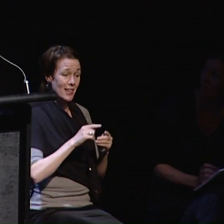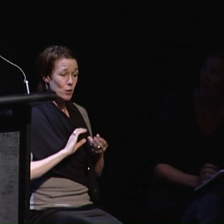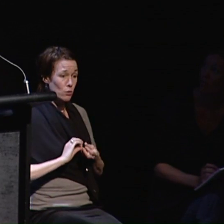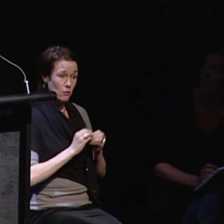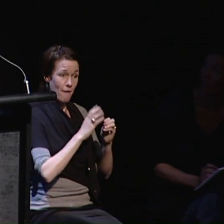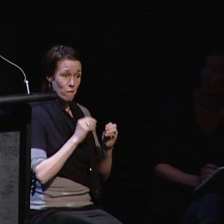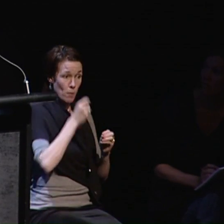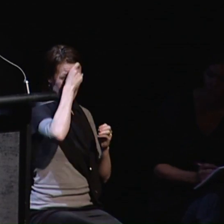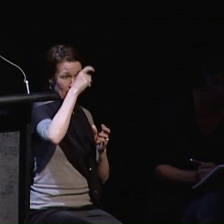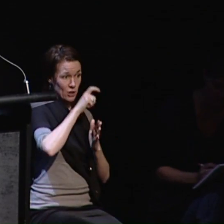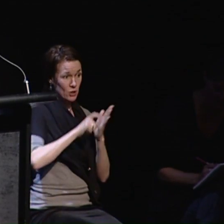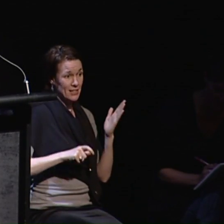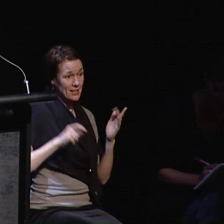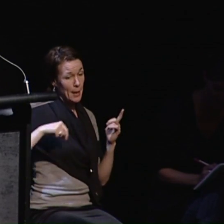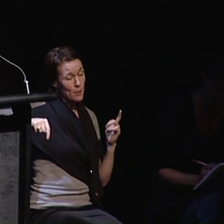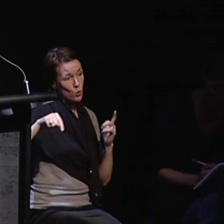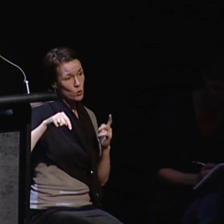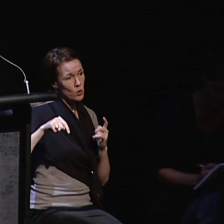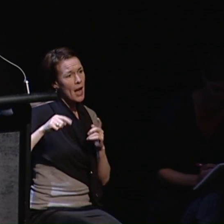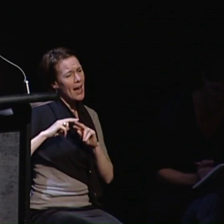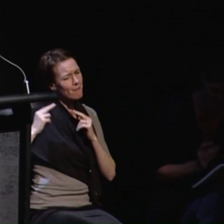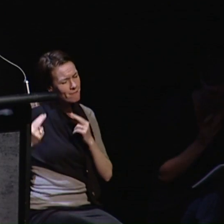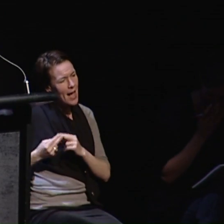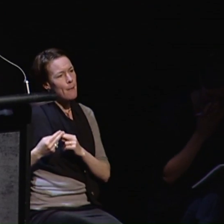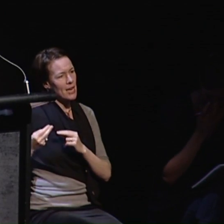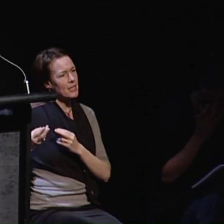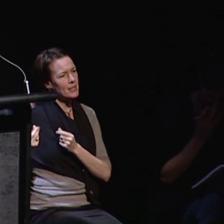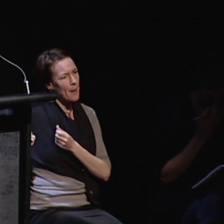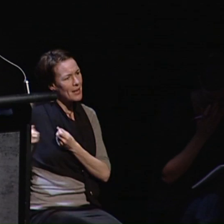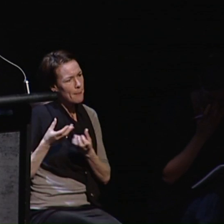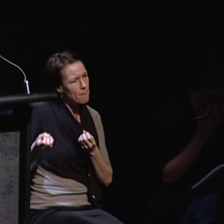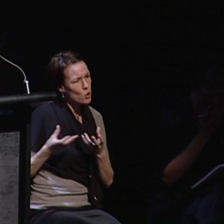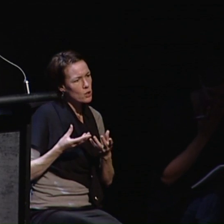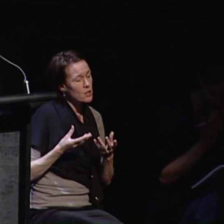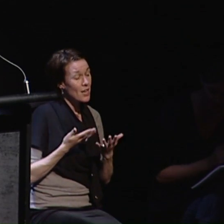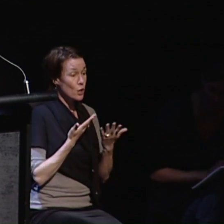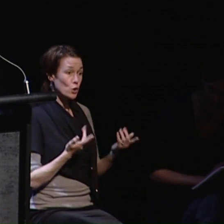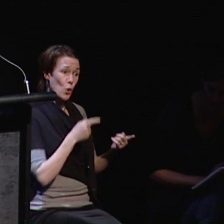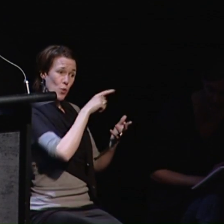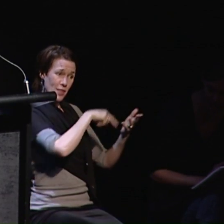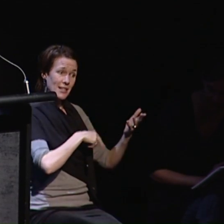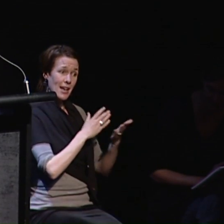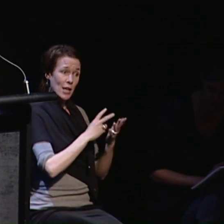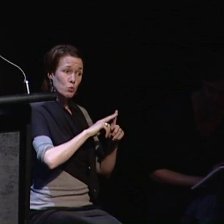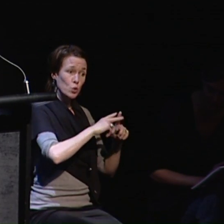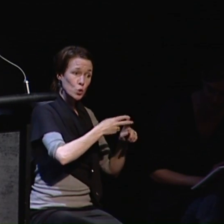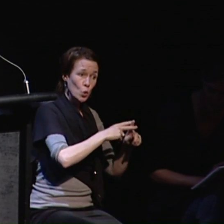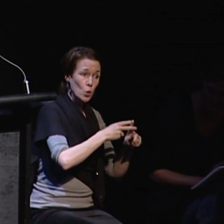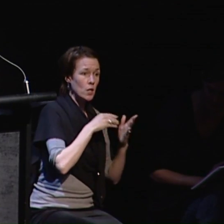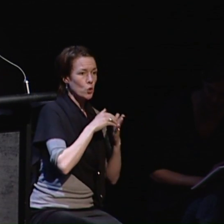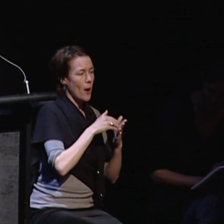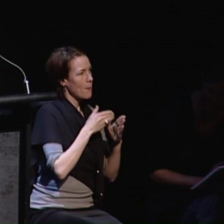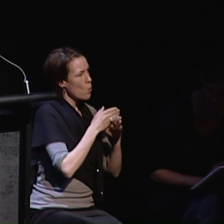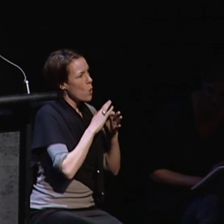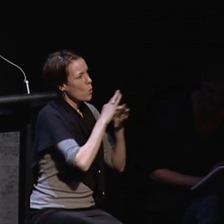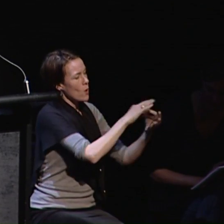input from families. It's a tool for us in our countries and in communities to work with governments, lawmakers, and